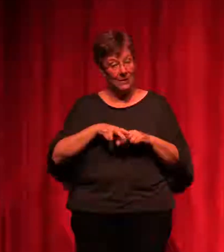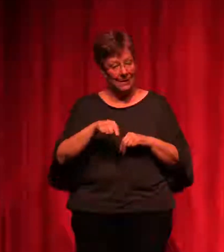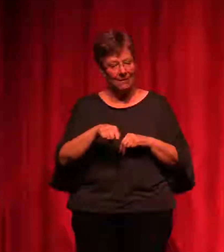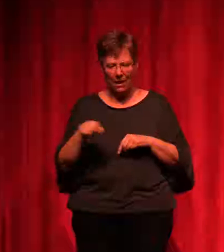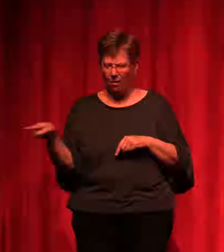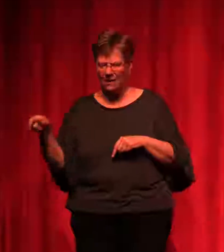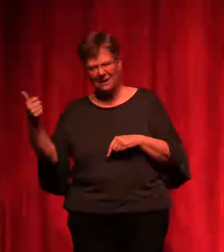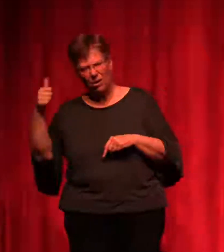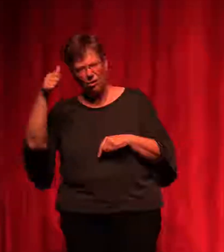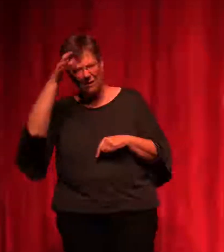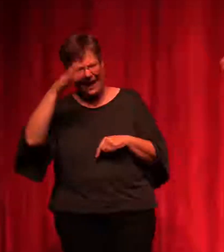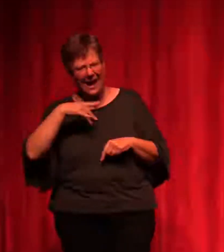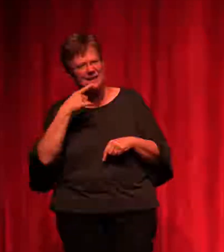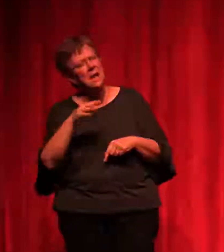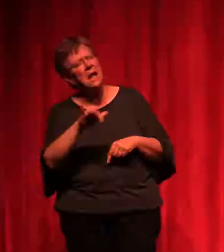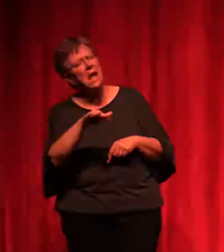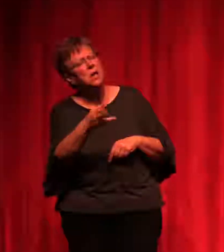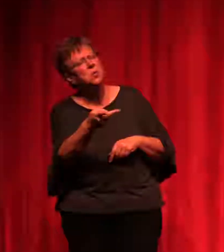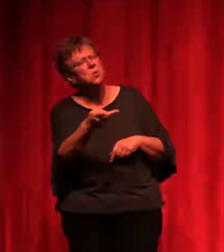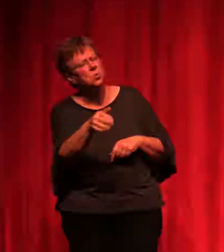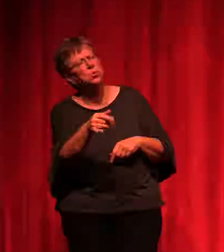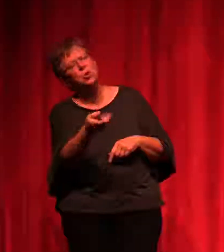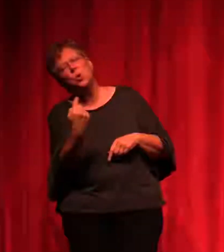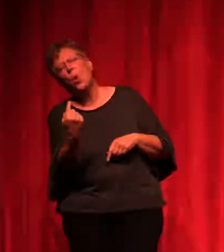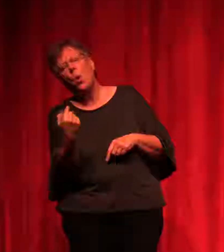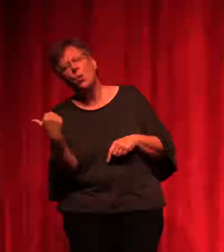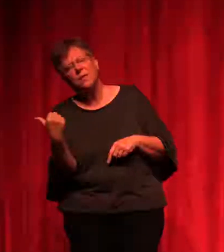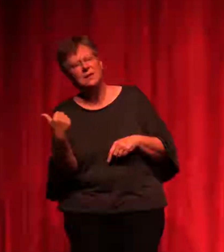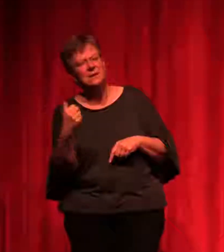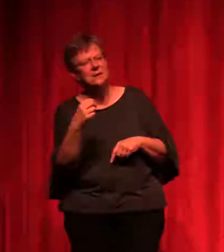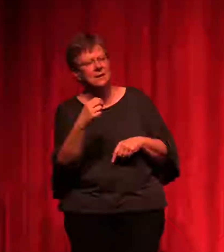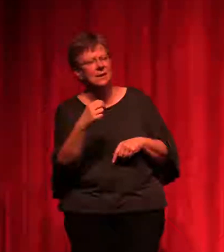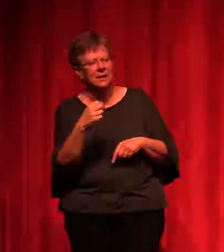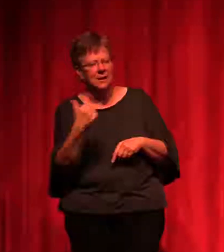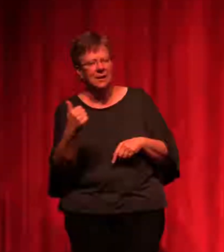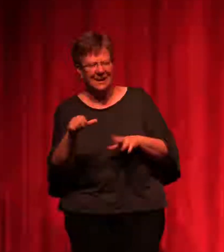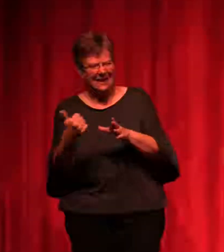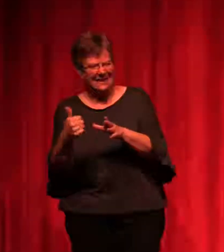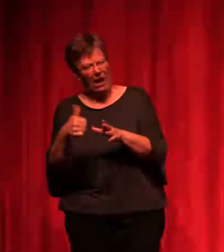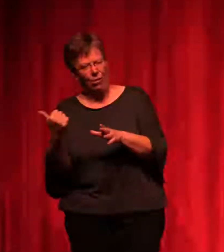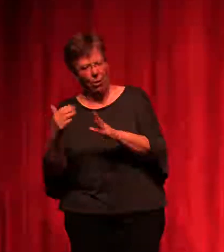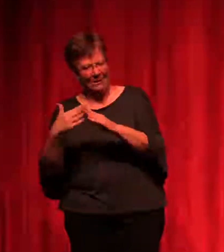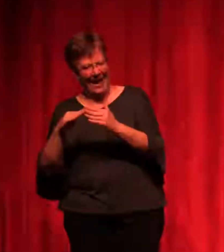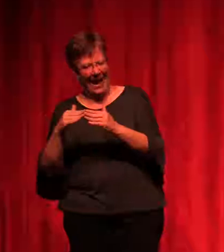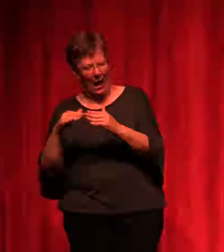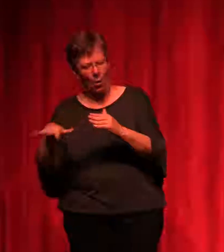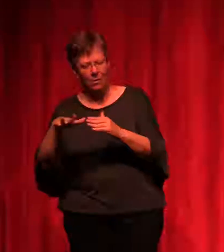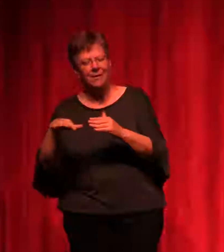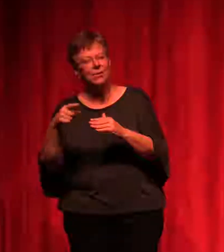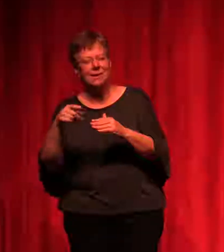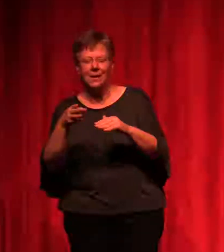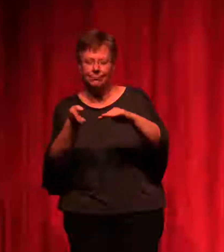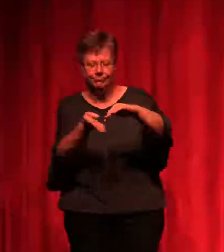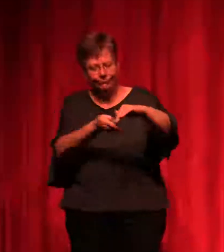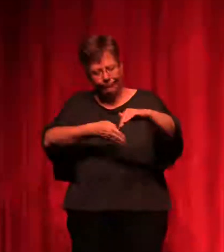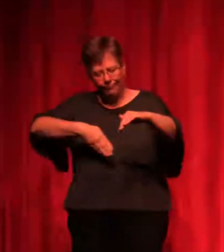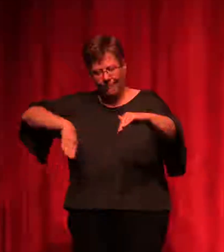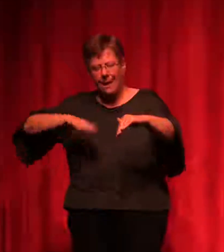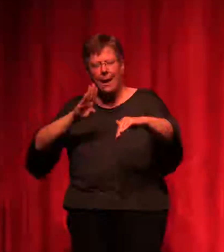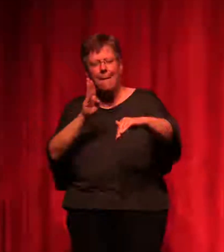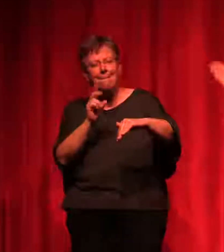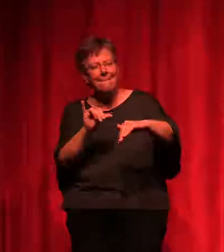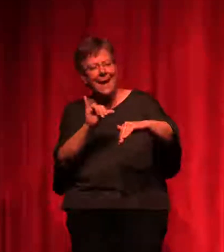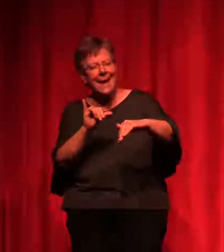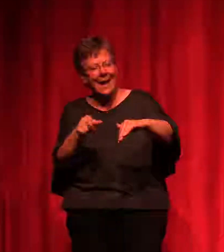you guys ought to go to this little other place, San Francisco Zanquito, and it's a little bay but